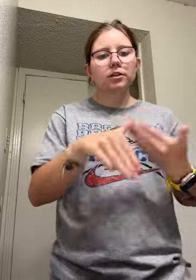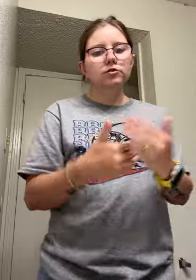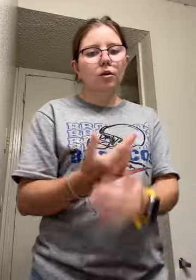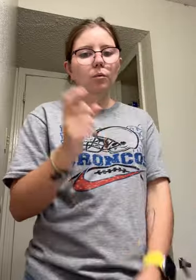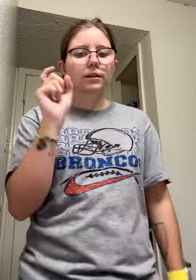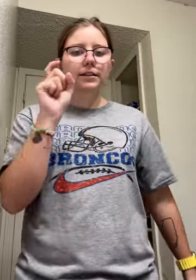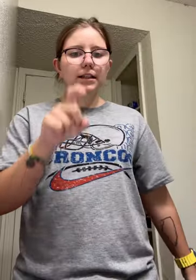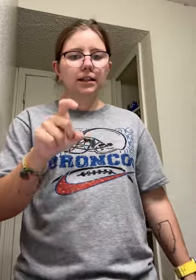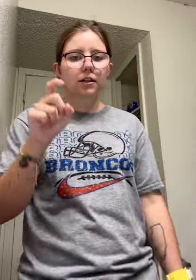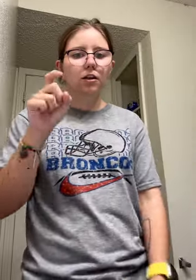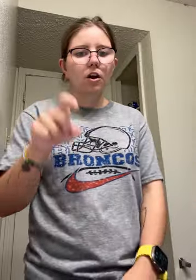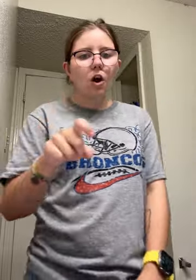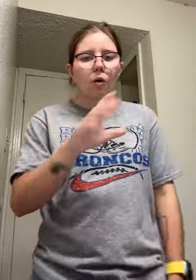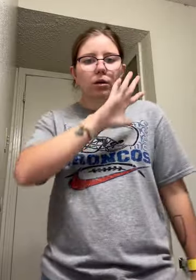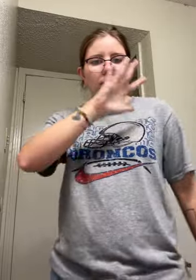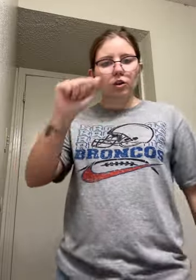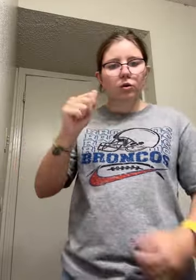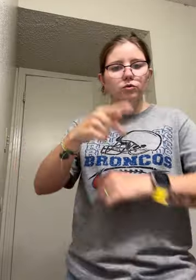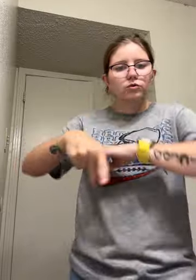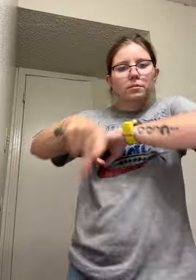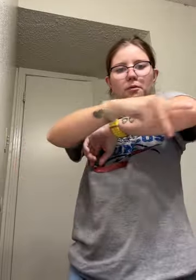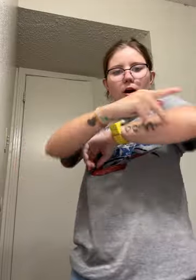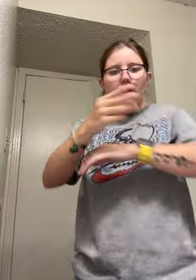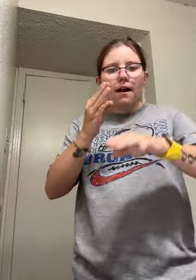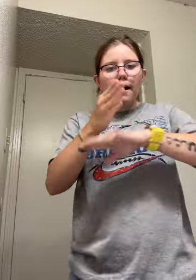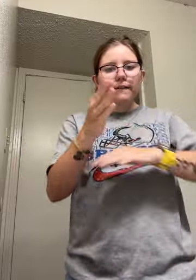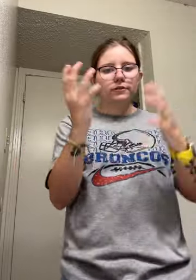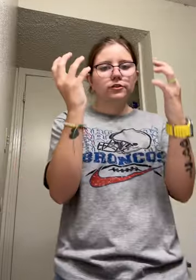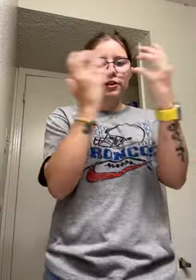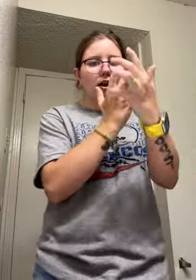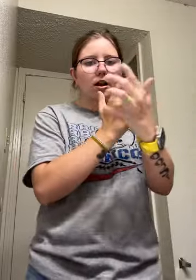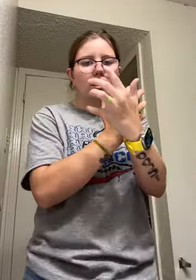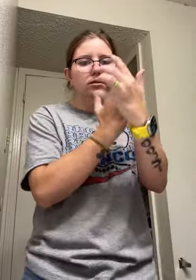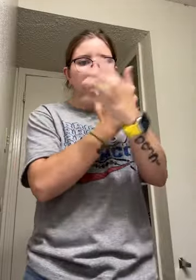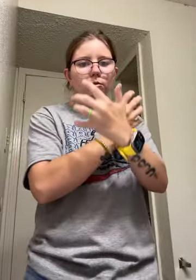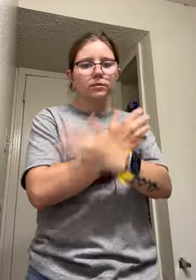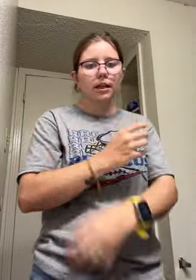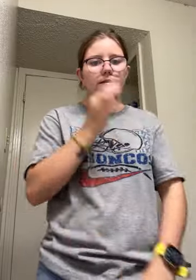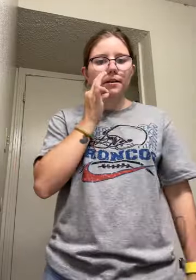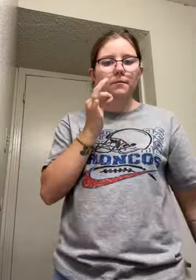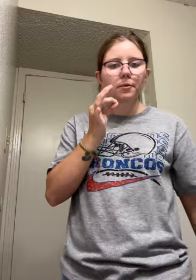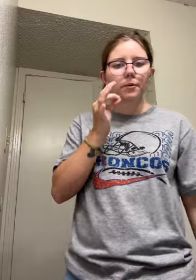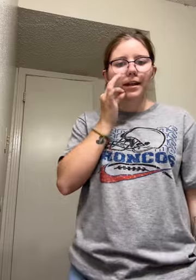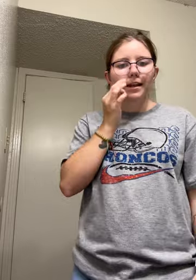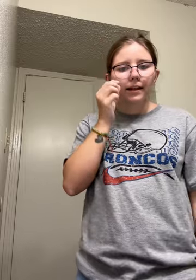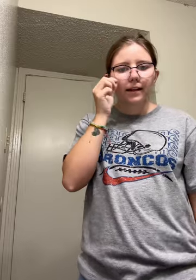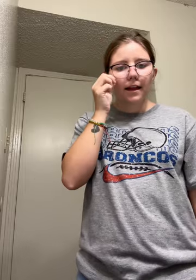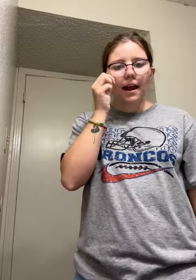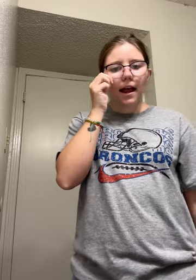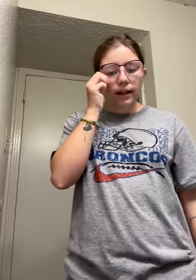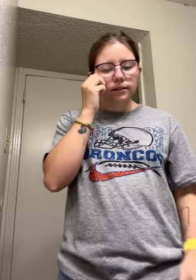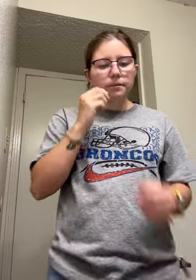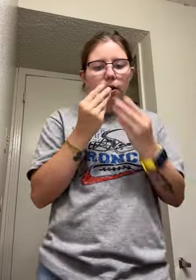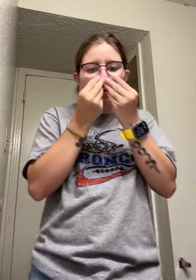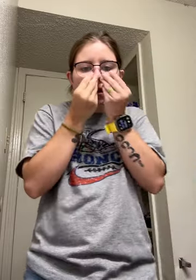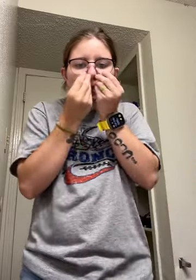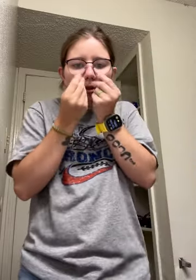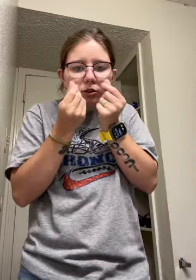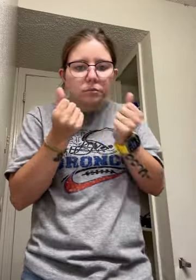that's all we need. We can go to the call. Got the dogs. Smoke that tumbleweed. And as a marijuana bird, we